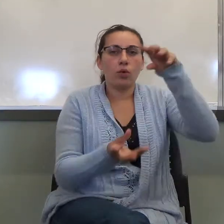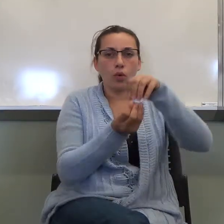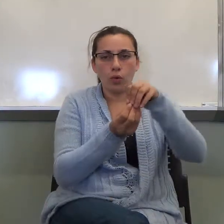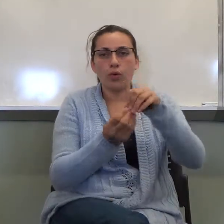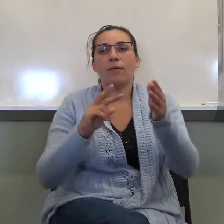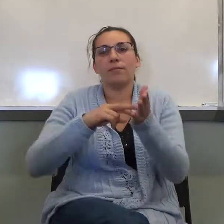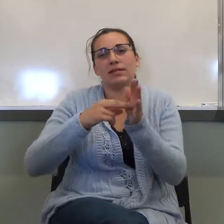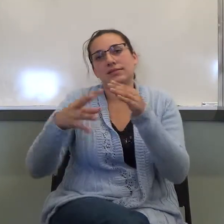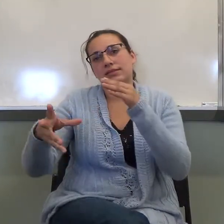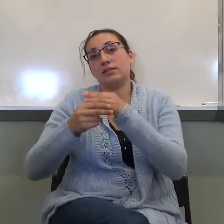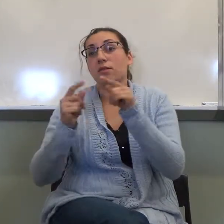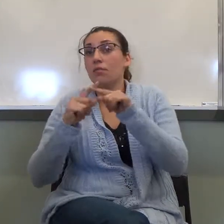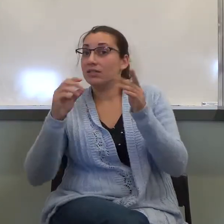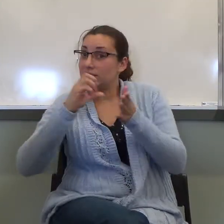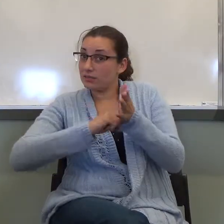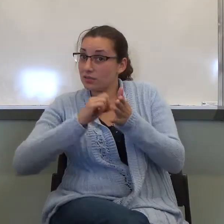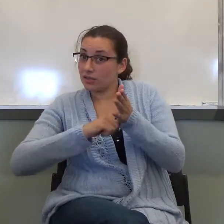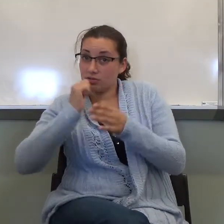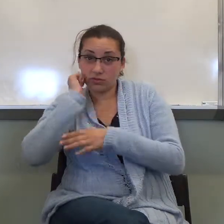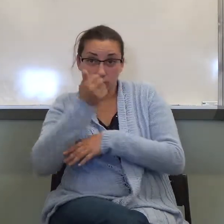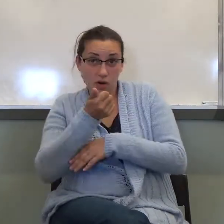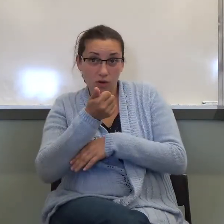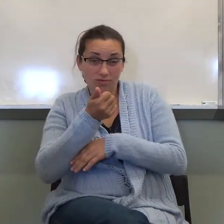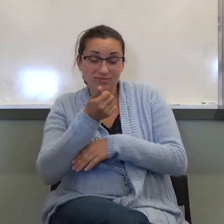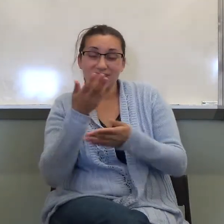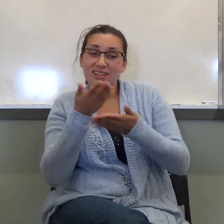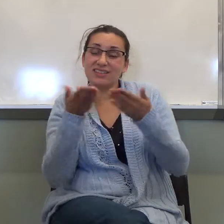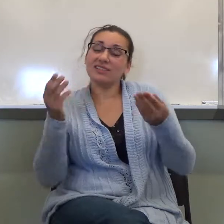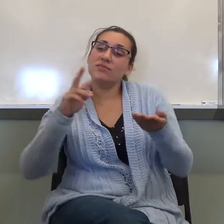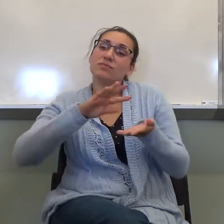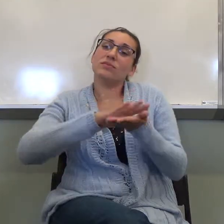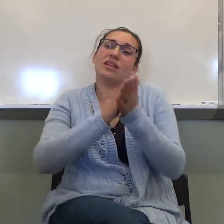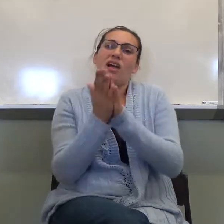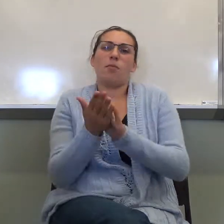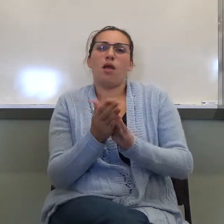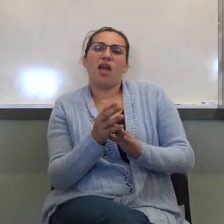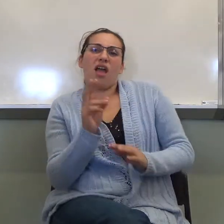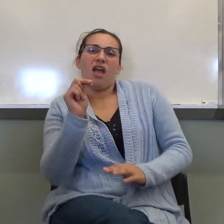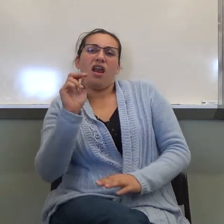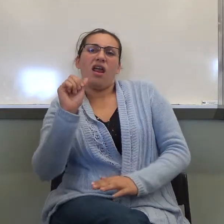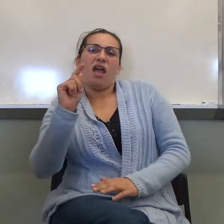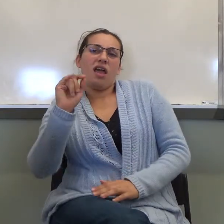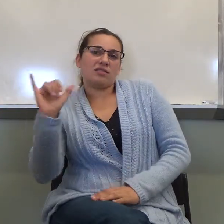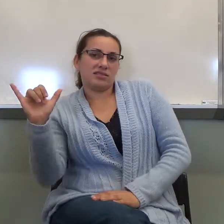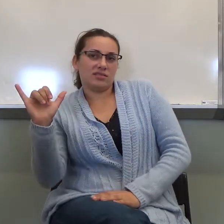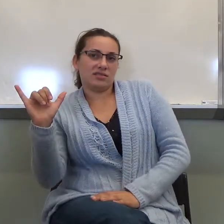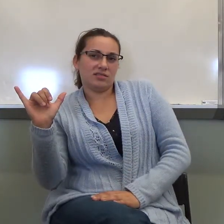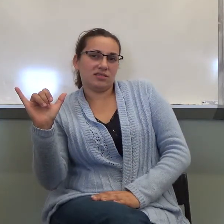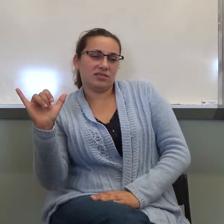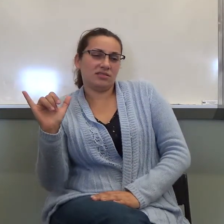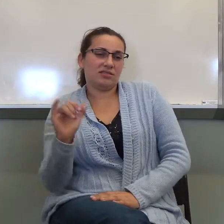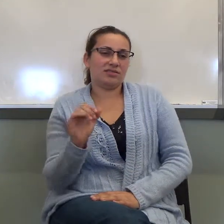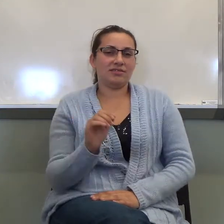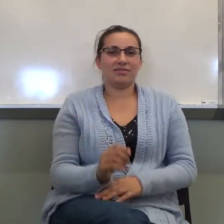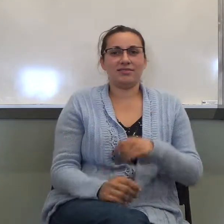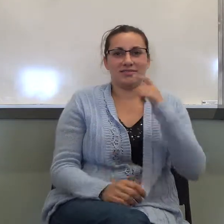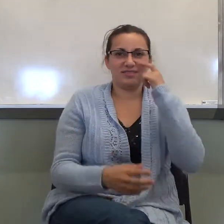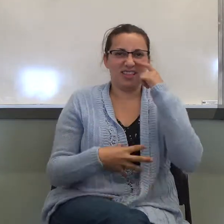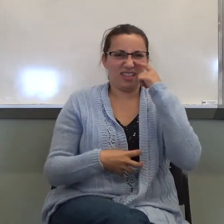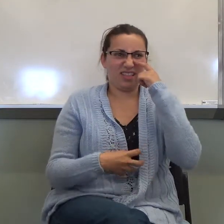to subtraction tomorrow, that's when things get nasty with the English. You have to be careful with that. Okay, total of. So that